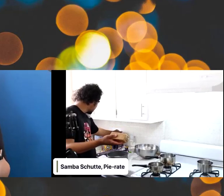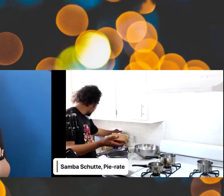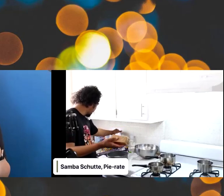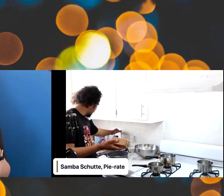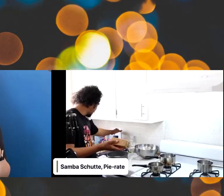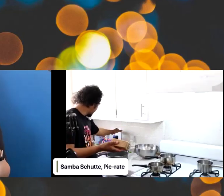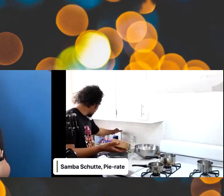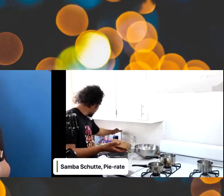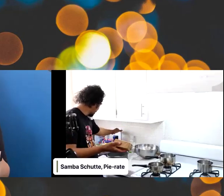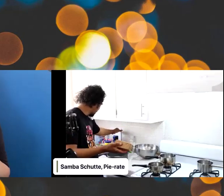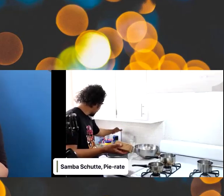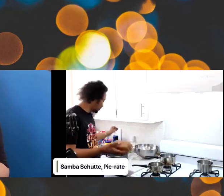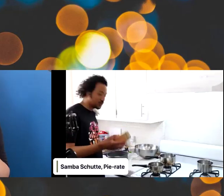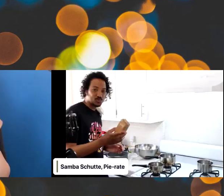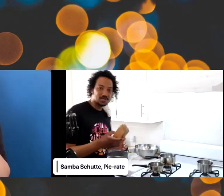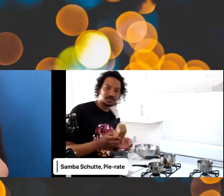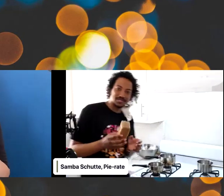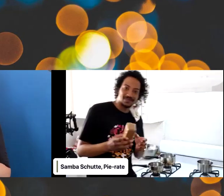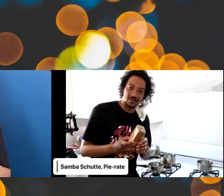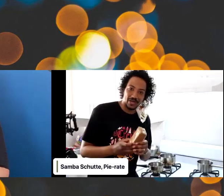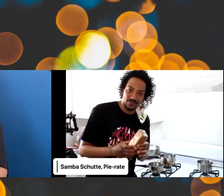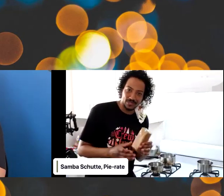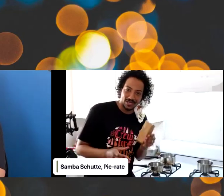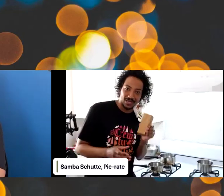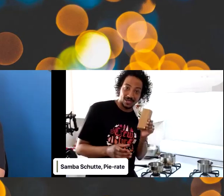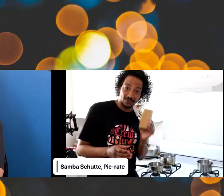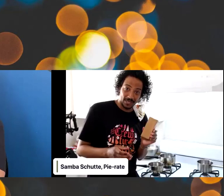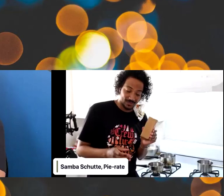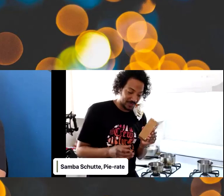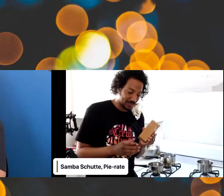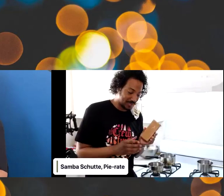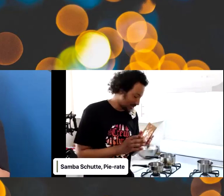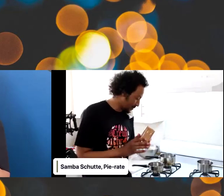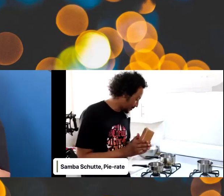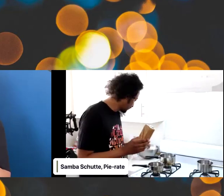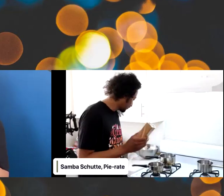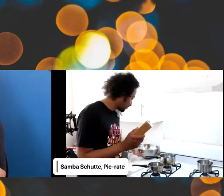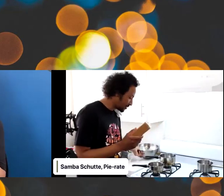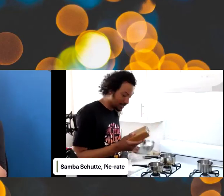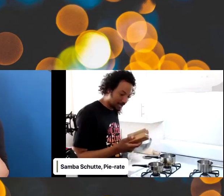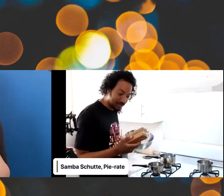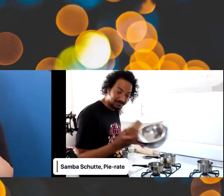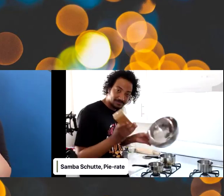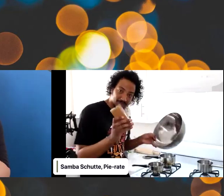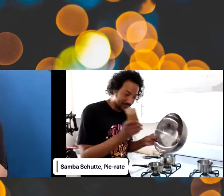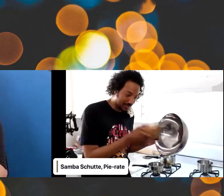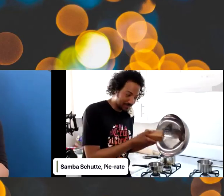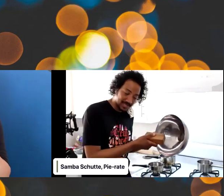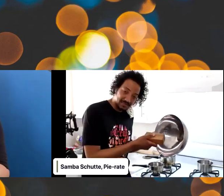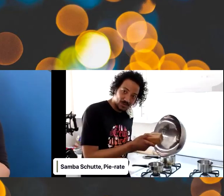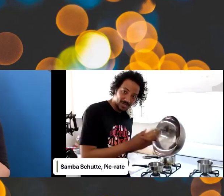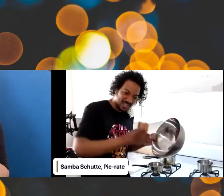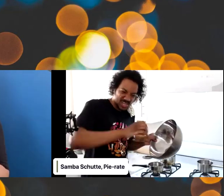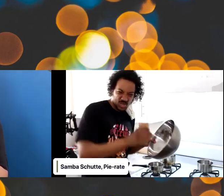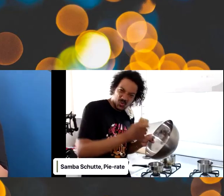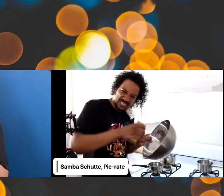let's say 270 grams of cookies, whatever cookie you're going to use. Put them in a mixing